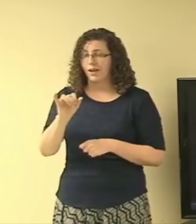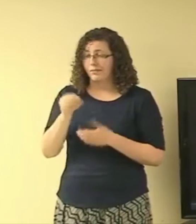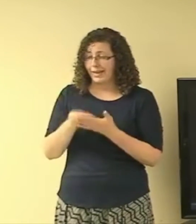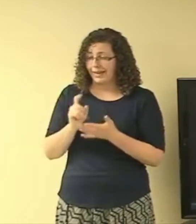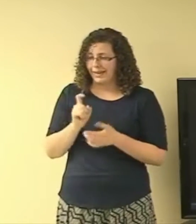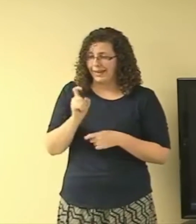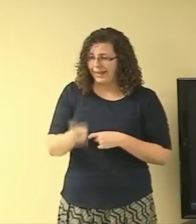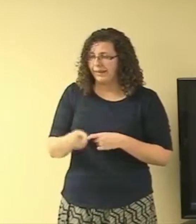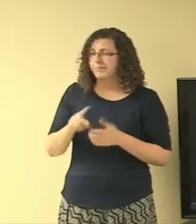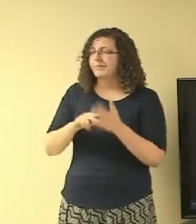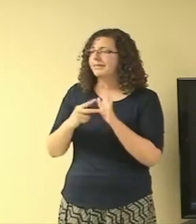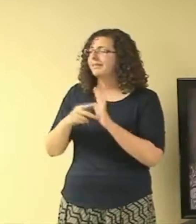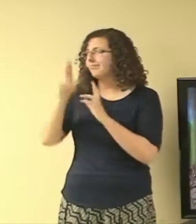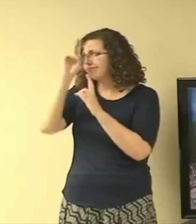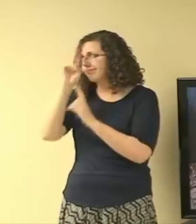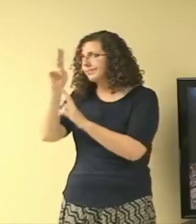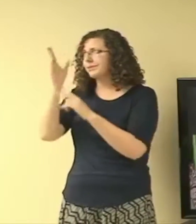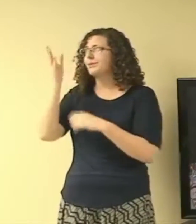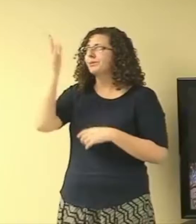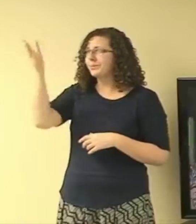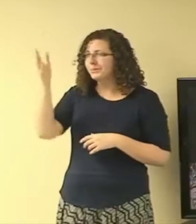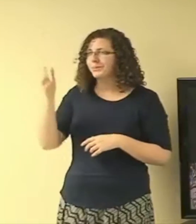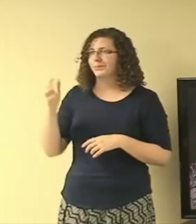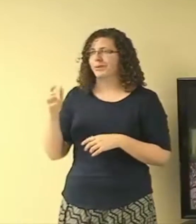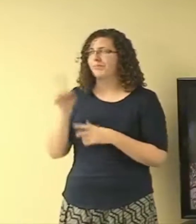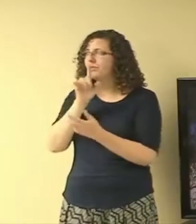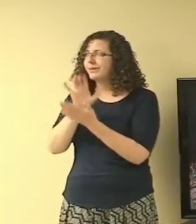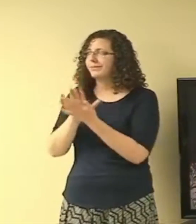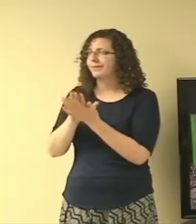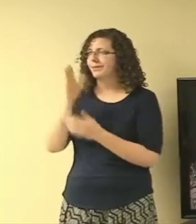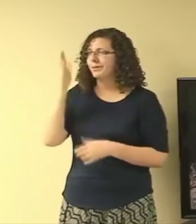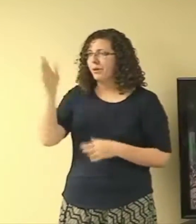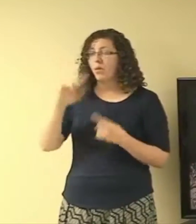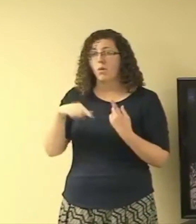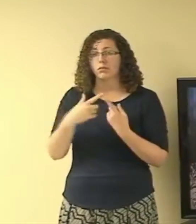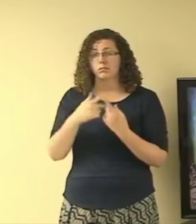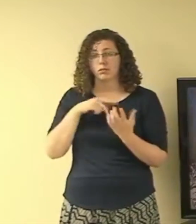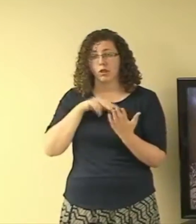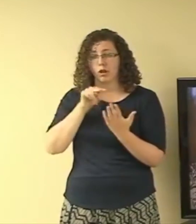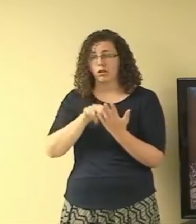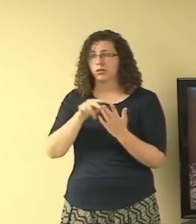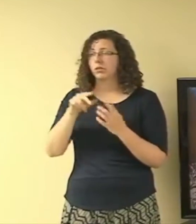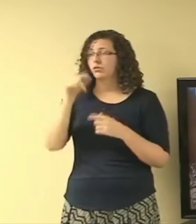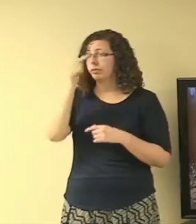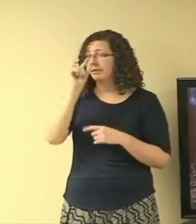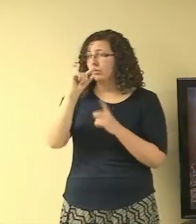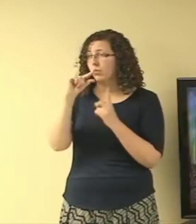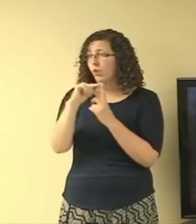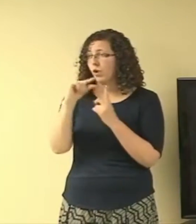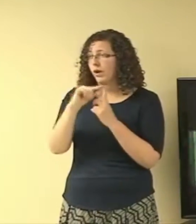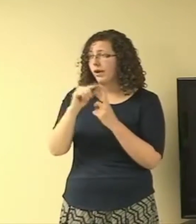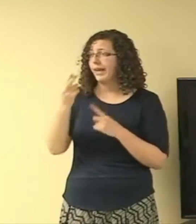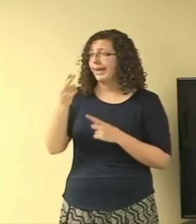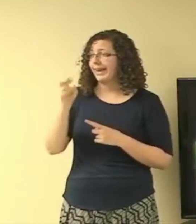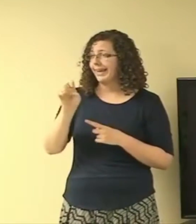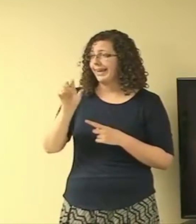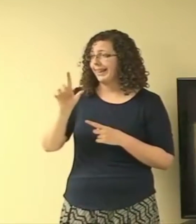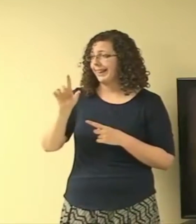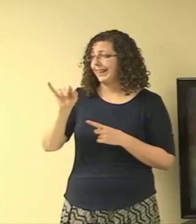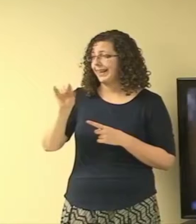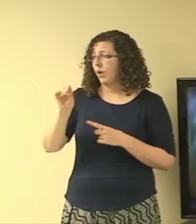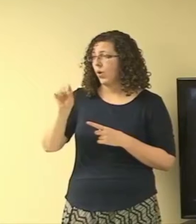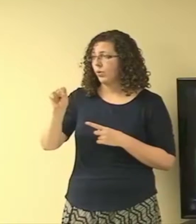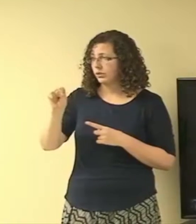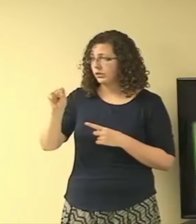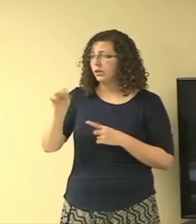own it. You own it. See, you're a cheerful giver. When you look the word cheerful up in the Greek, it means it's the word helios, where we get our word hilarious. So next time you're giving,